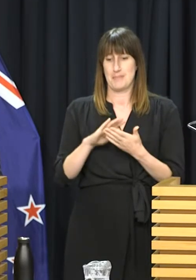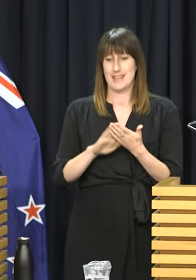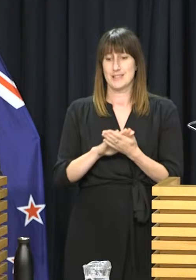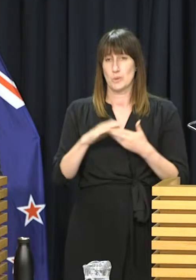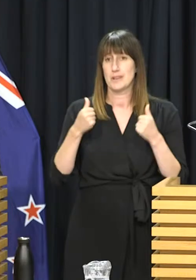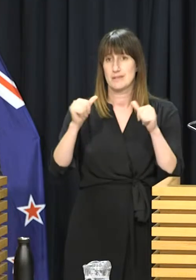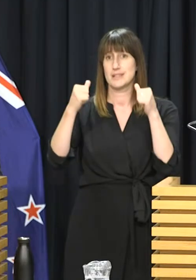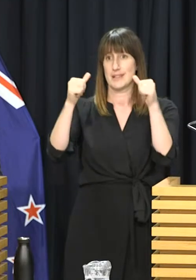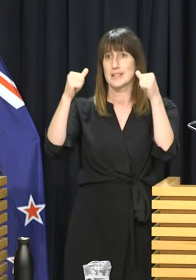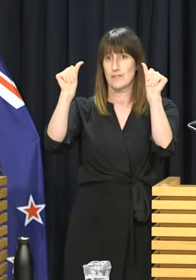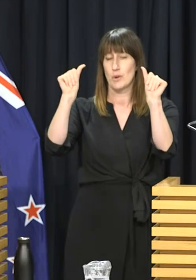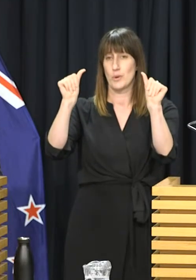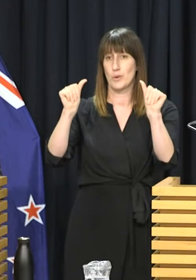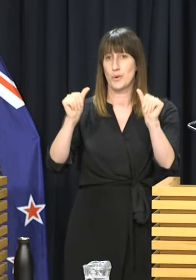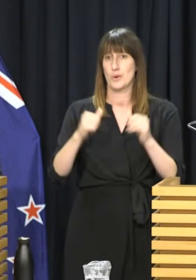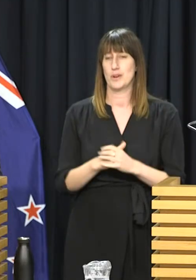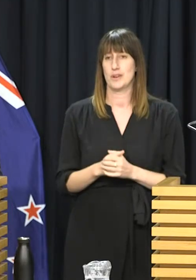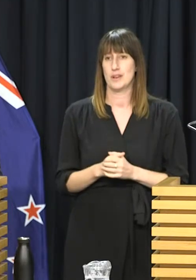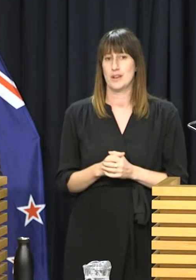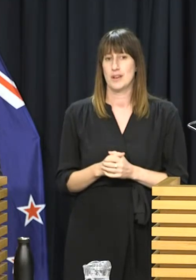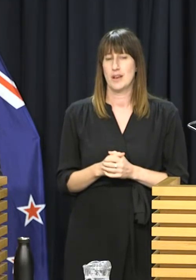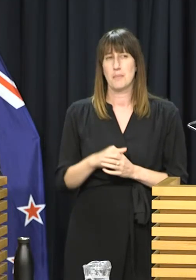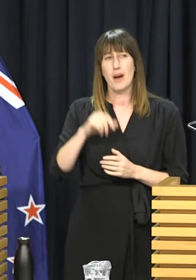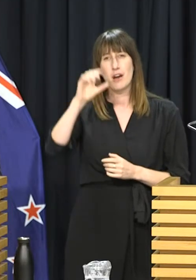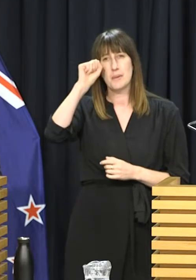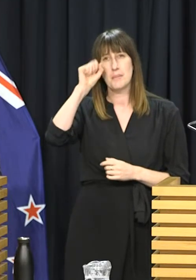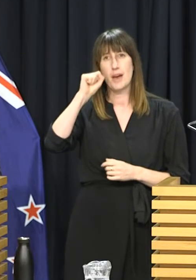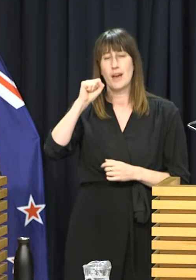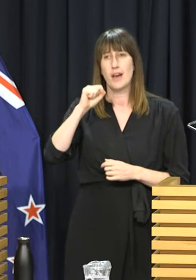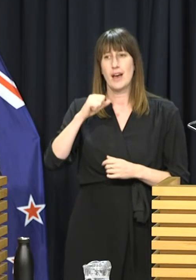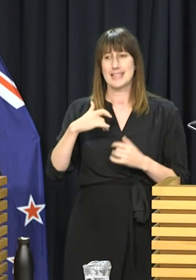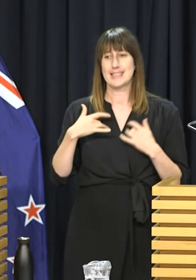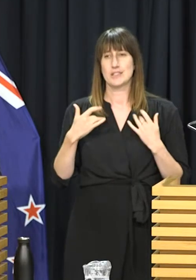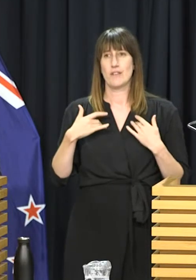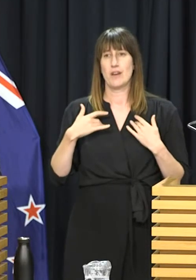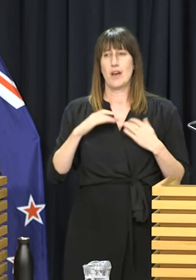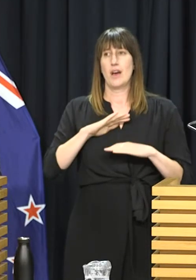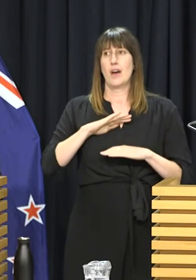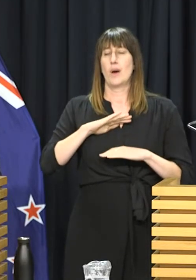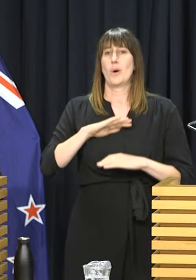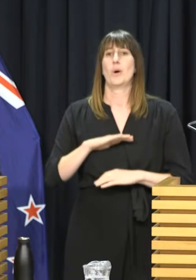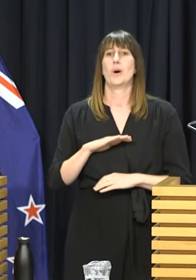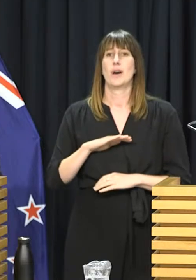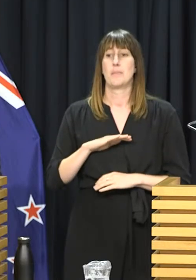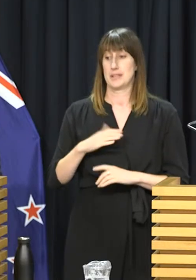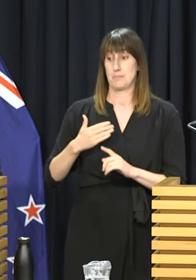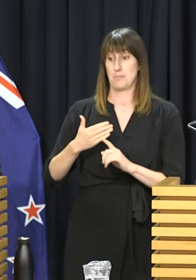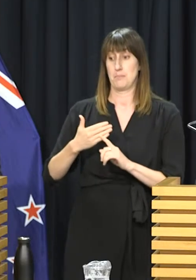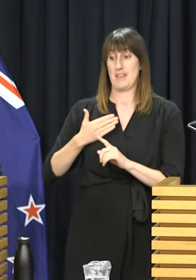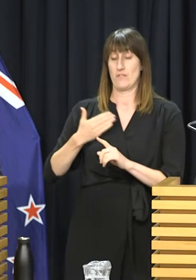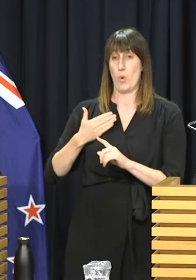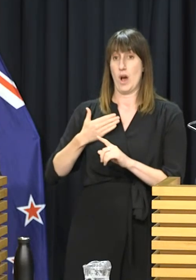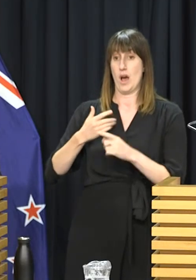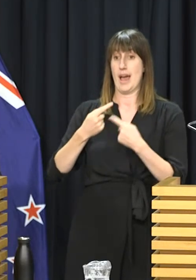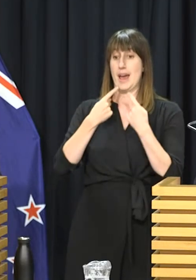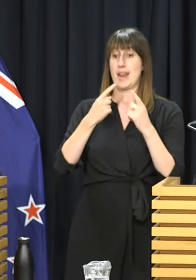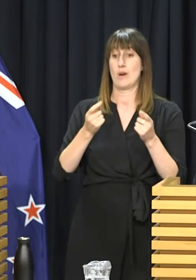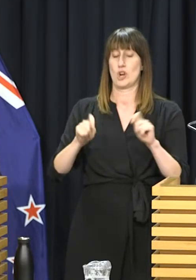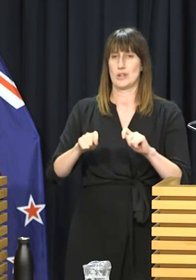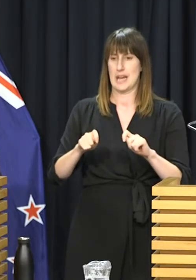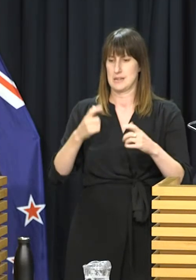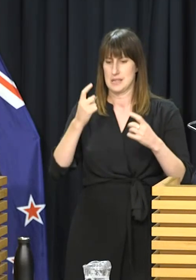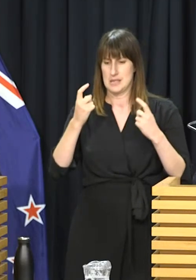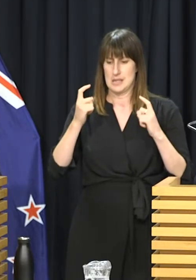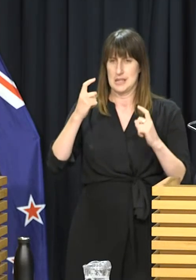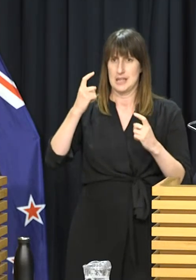do. But I do personally recall a sense of relief, because there had been this real anticipation